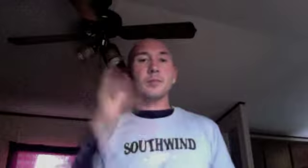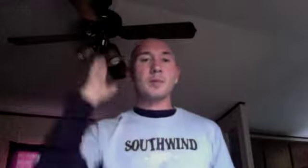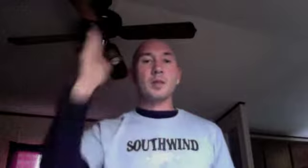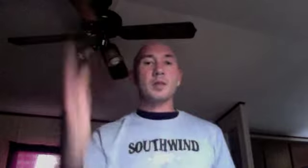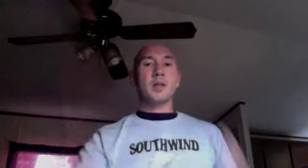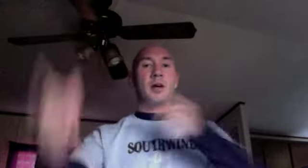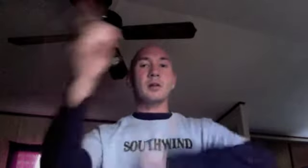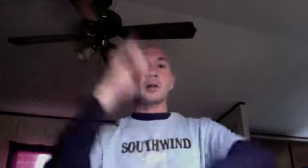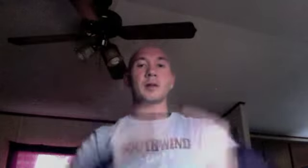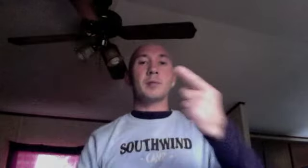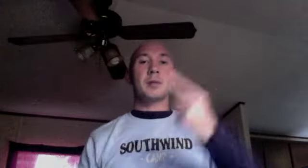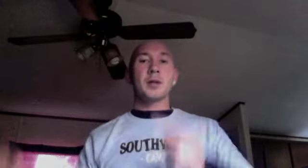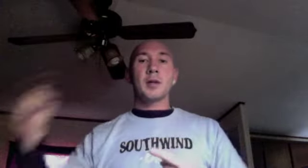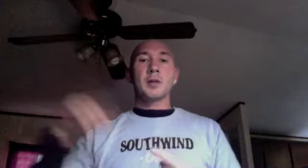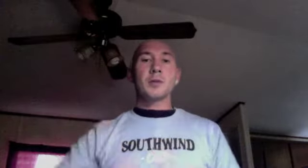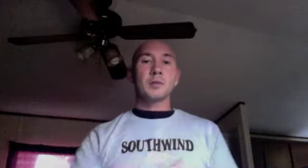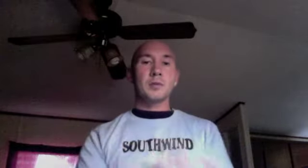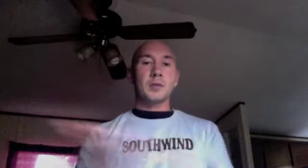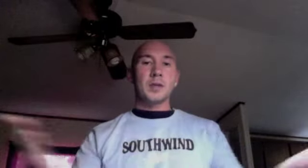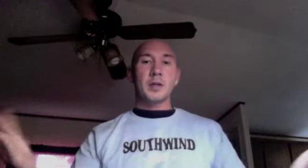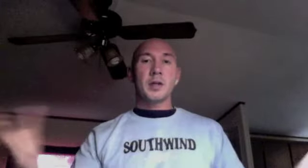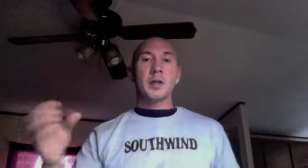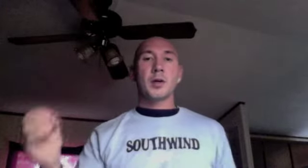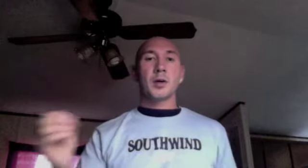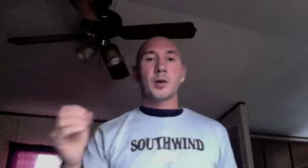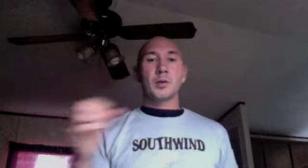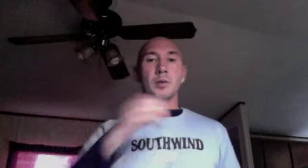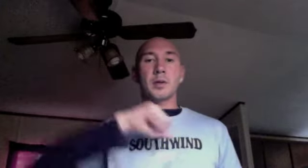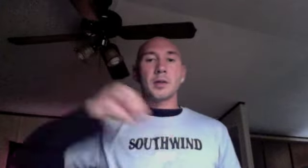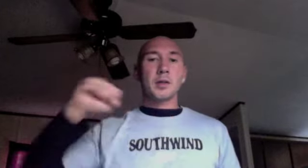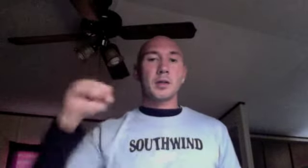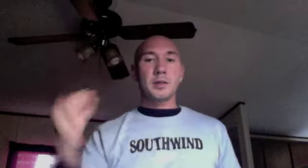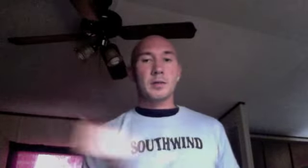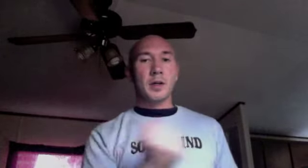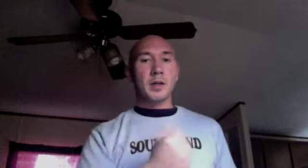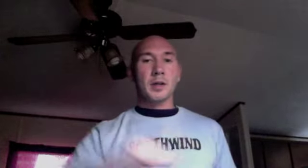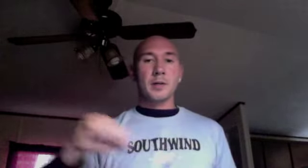shall come to thee, O Israel.